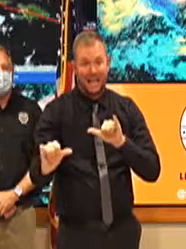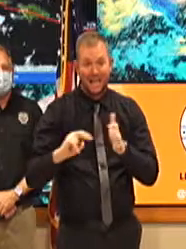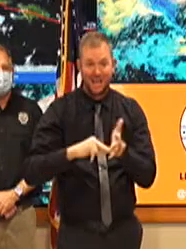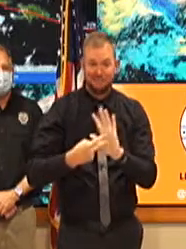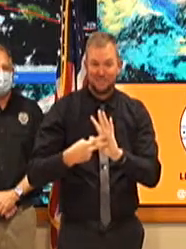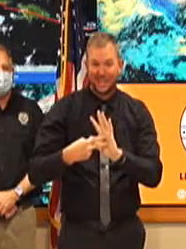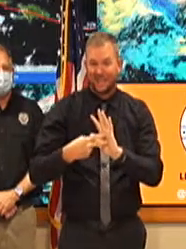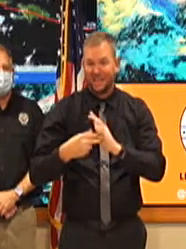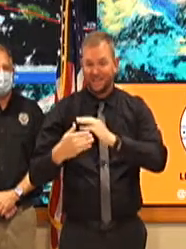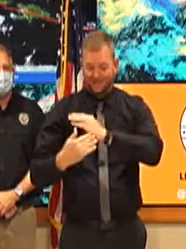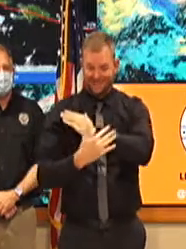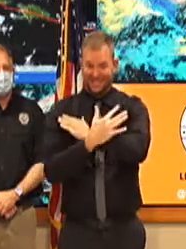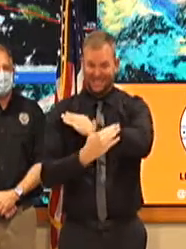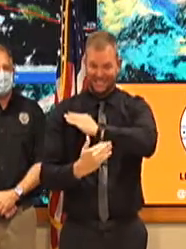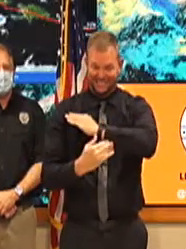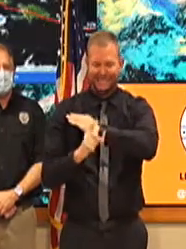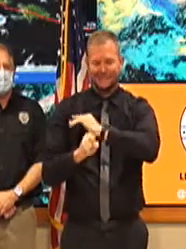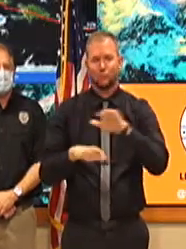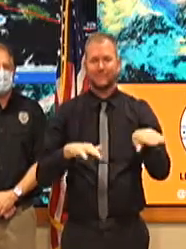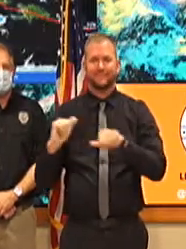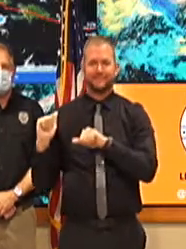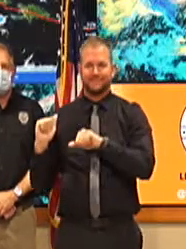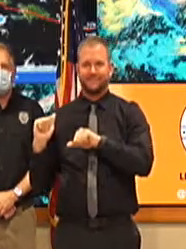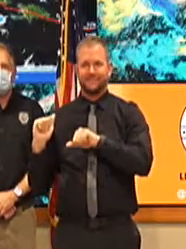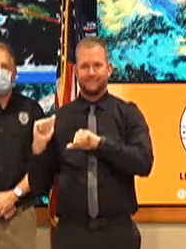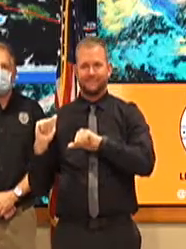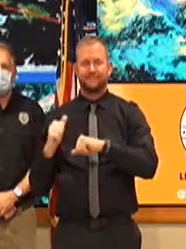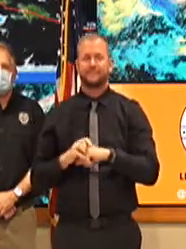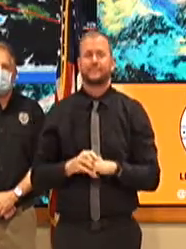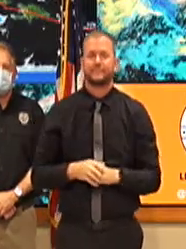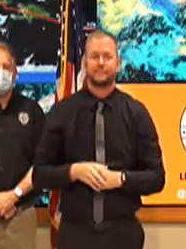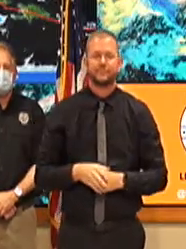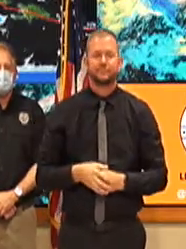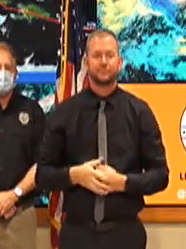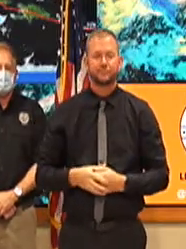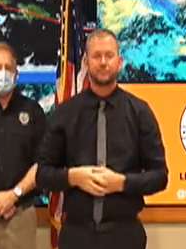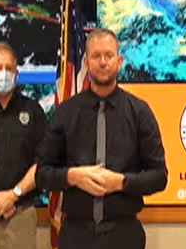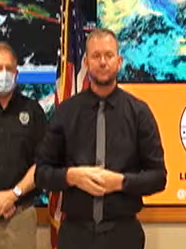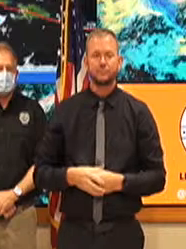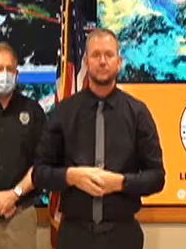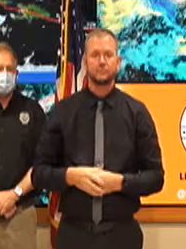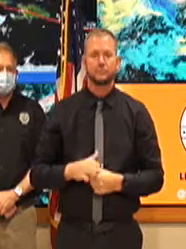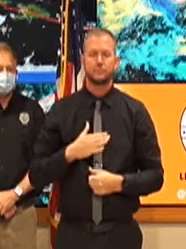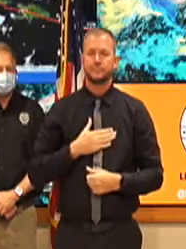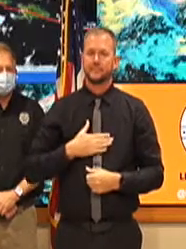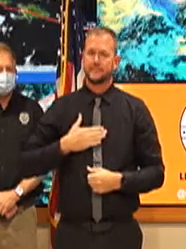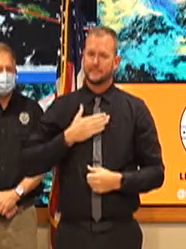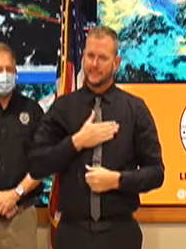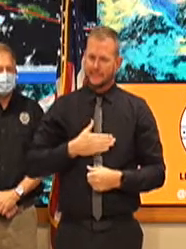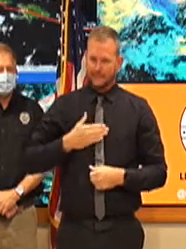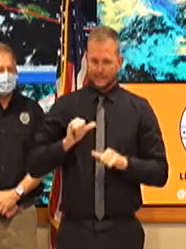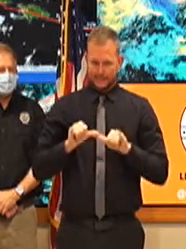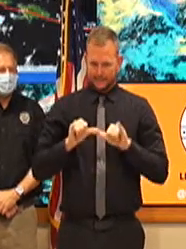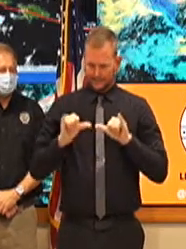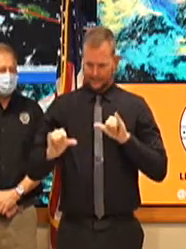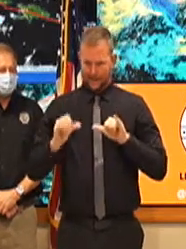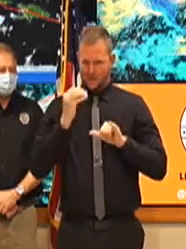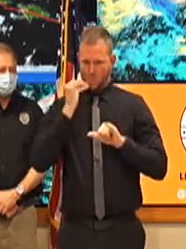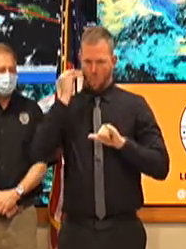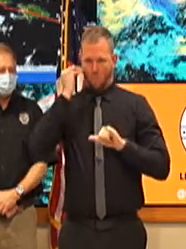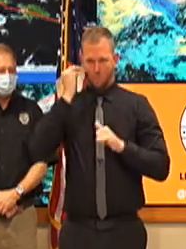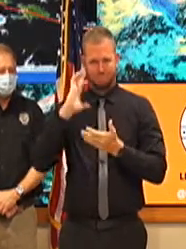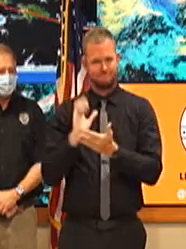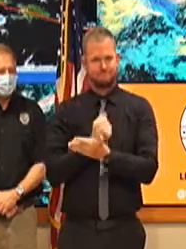roads as best you can. That said, we need you to be prepared to shelter in place. Remember, we expect